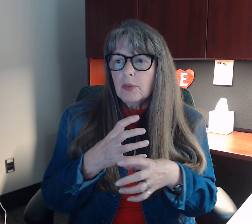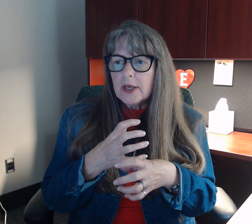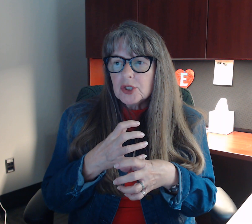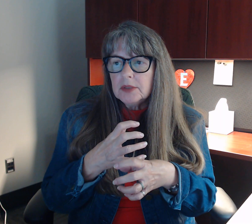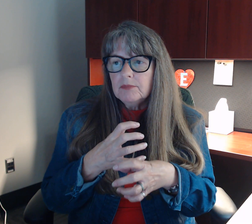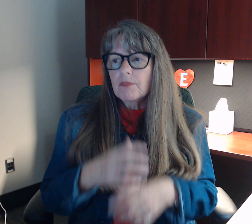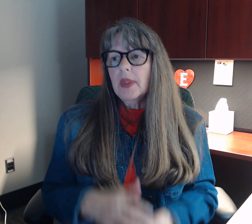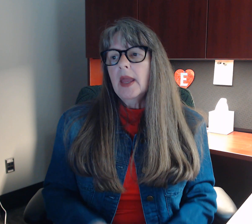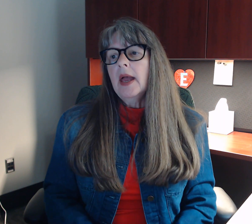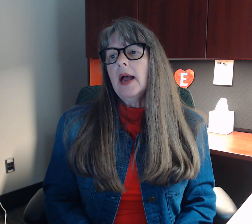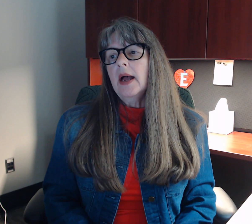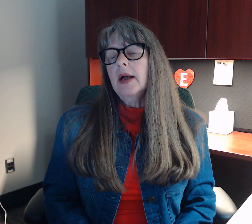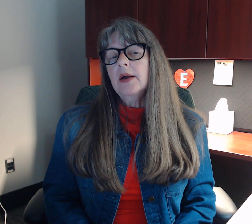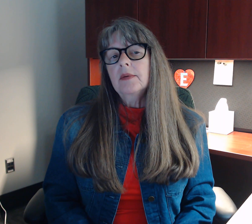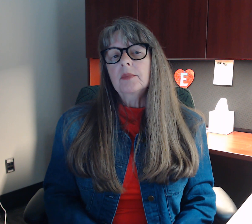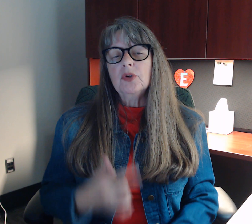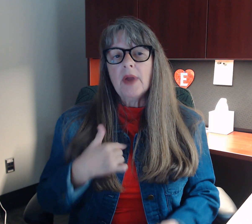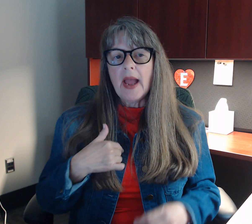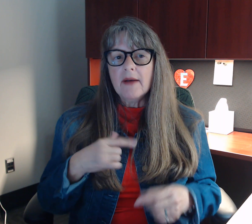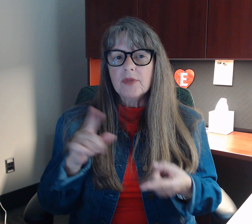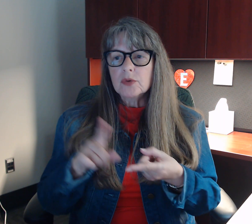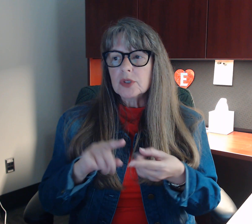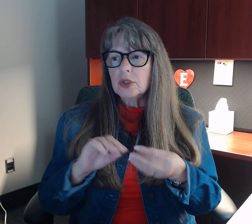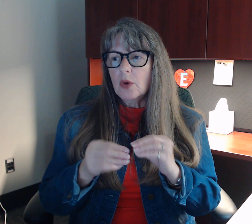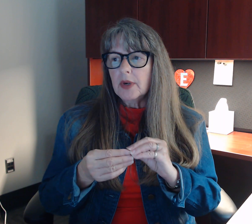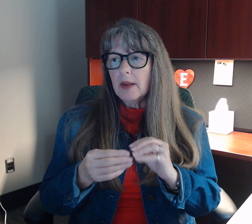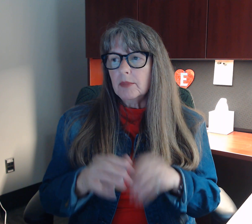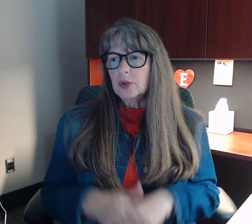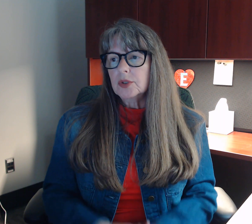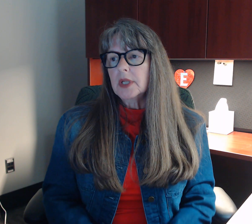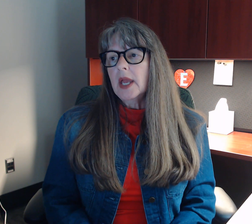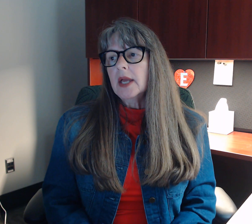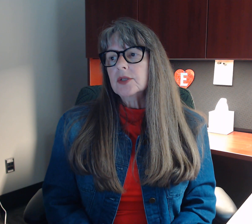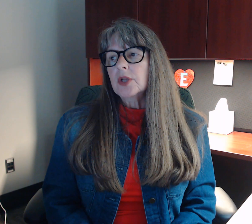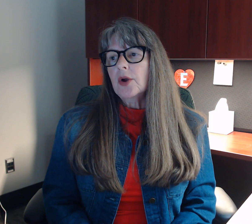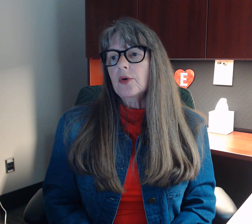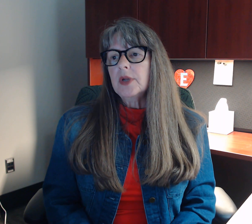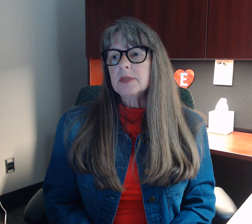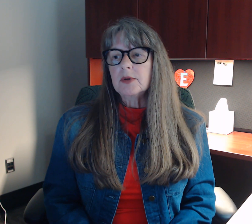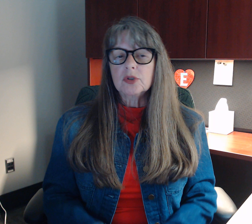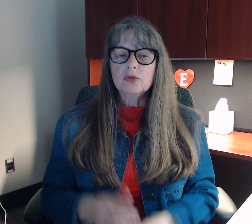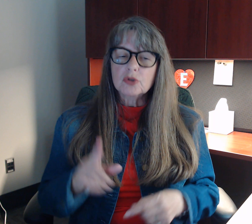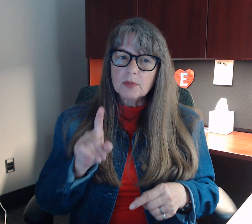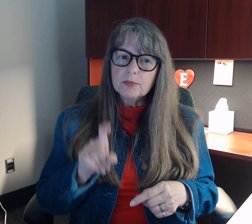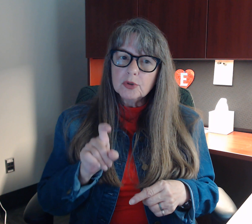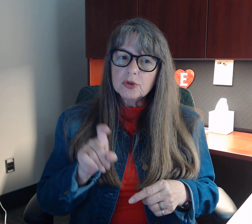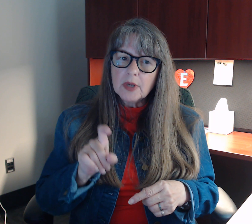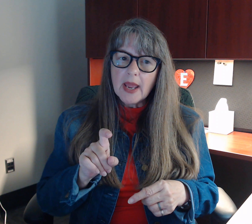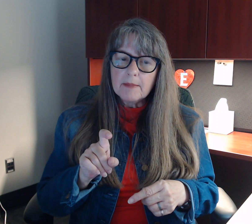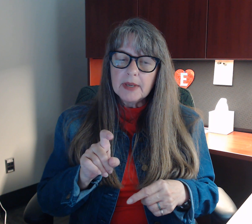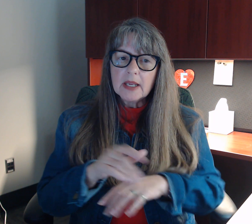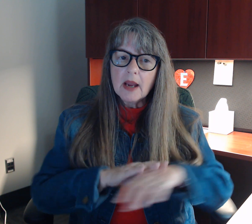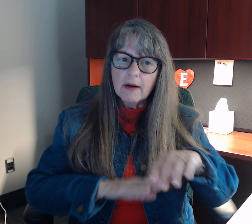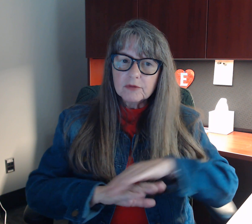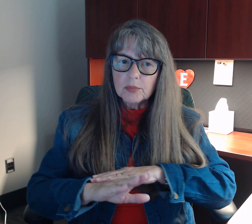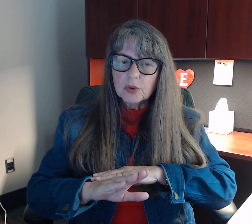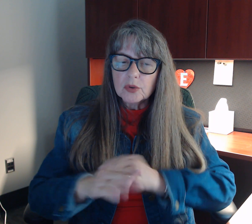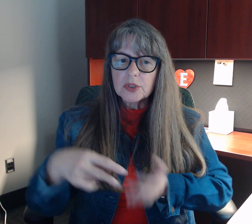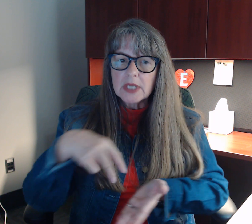compression when you have those lower numbers. So it's supposed to, you should be comfortable standing